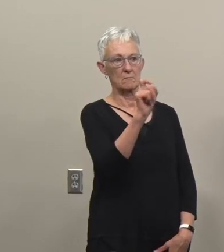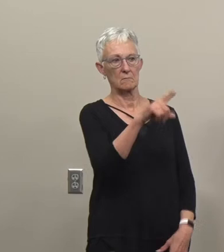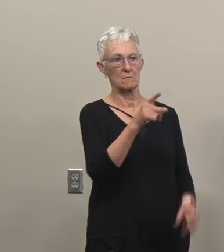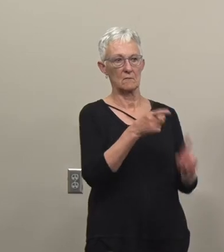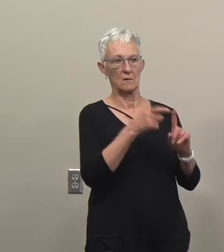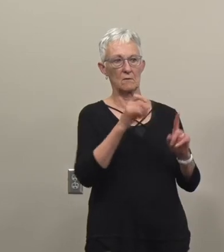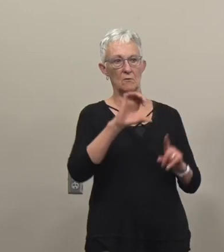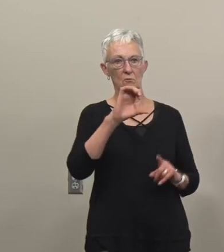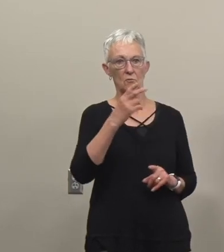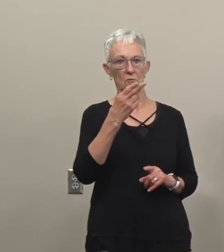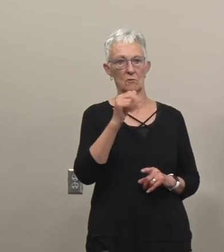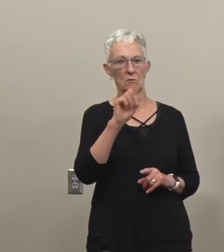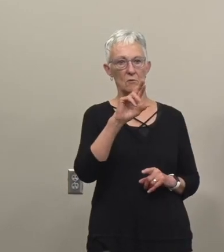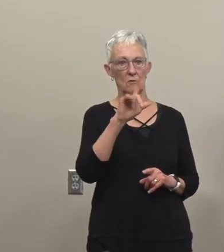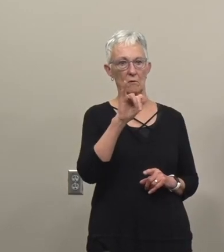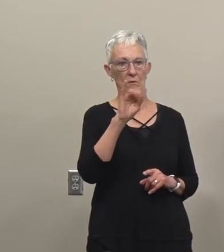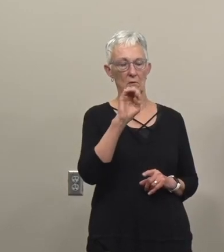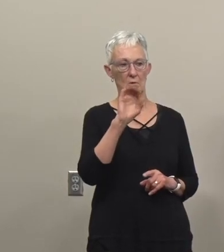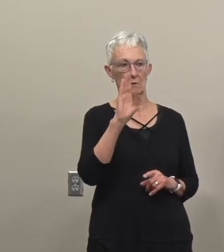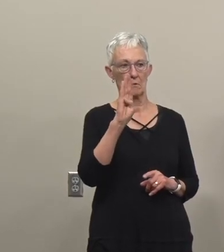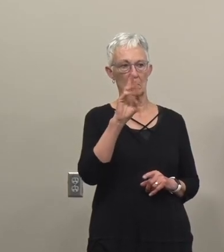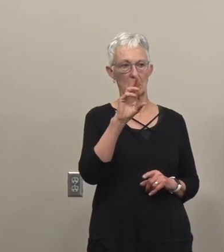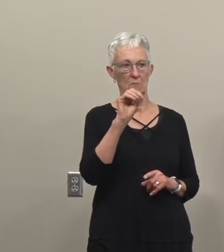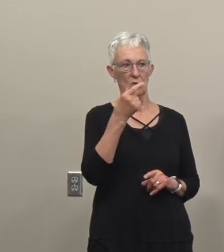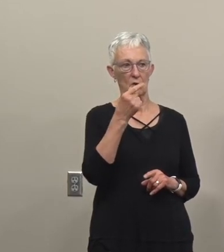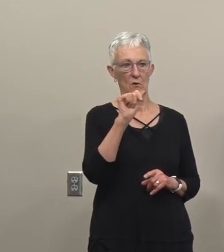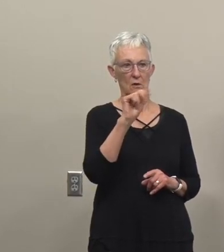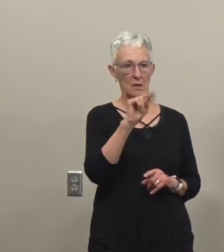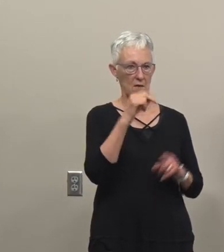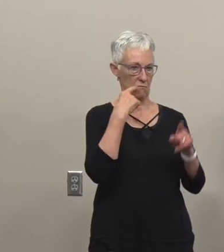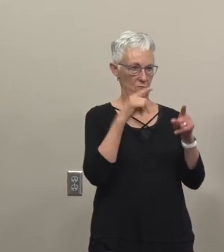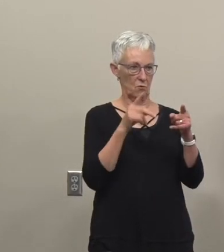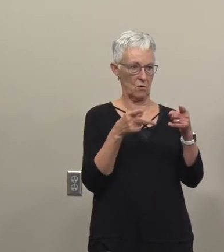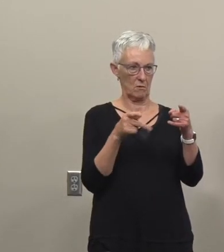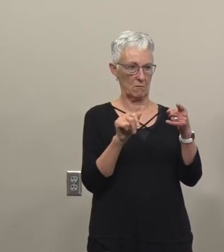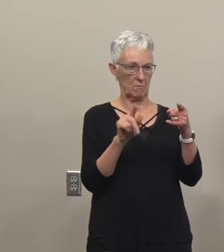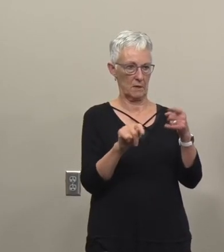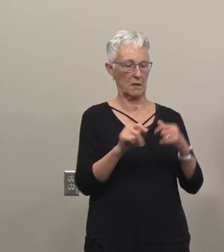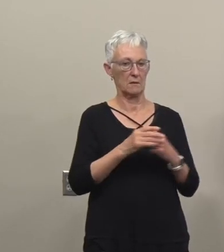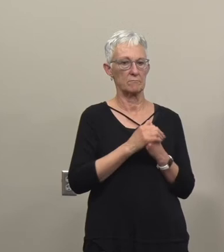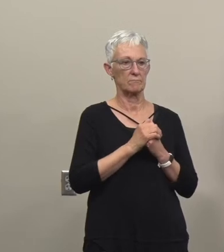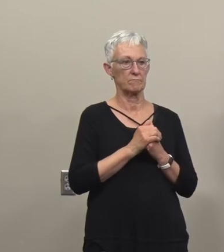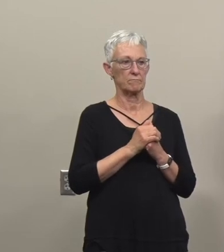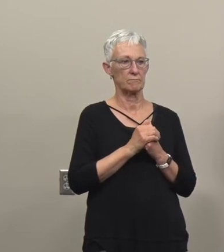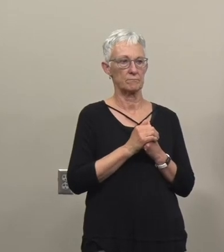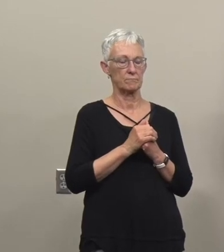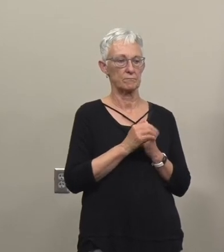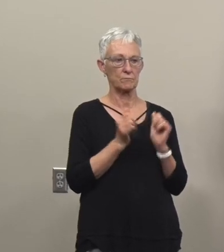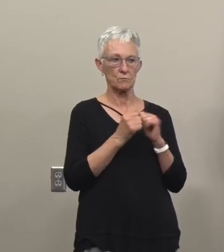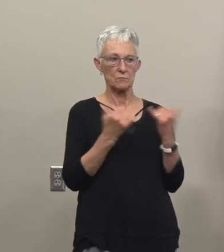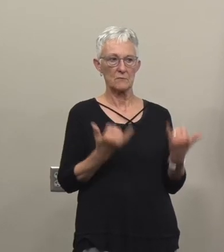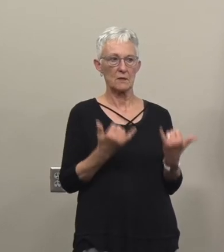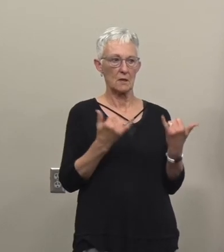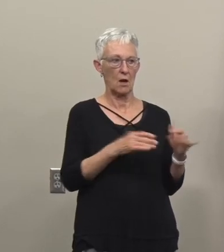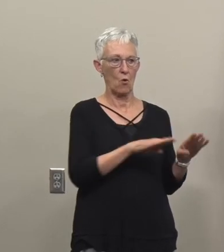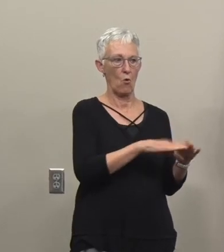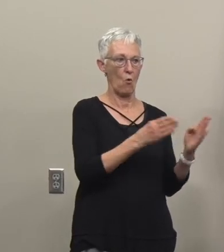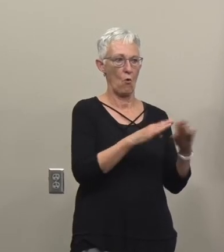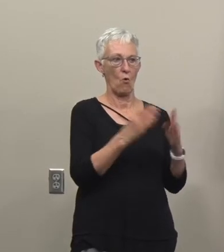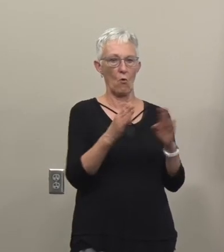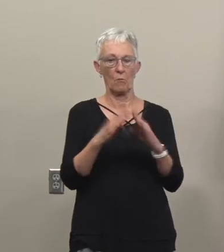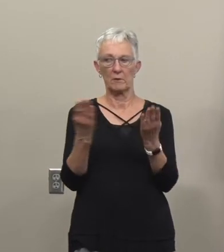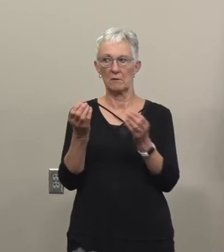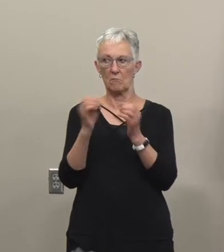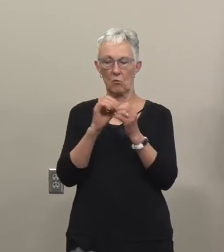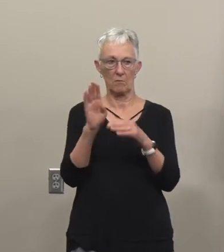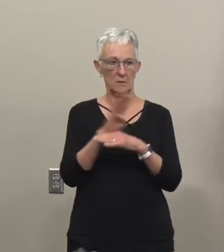Charlie Brogan, again, more for Pat. With the loosening of business and event restrictions, is it also time to allow hospital visitors